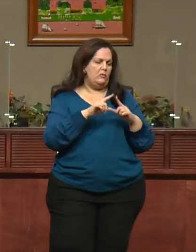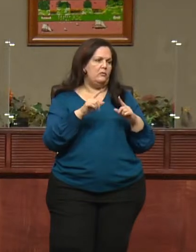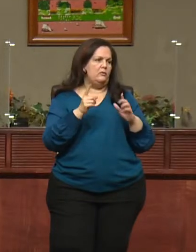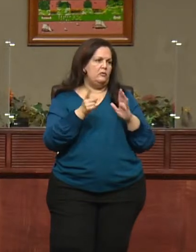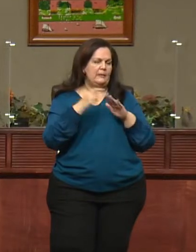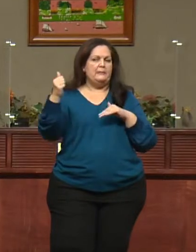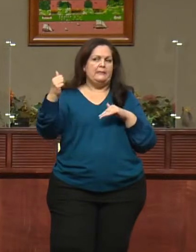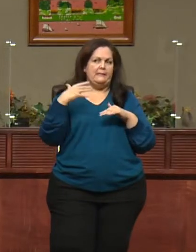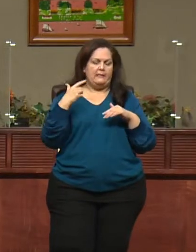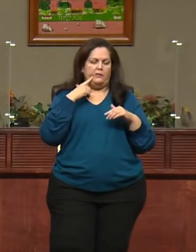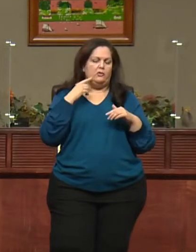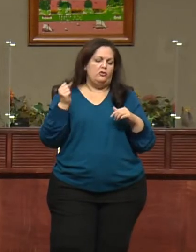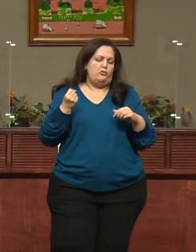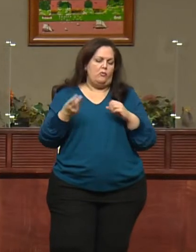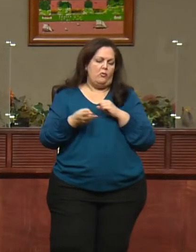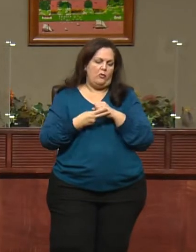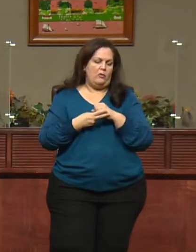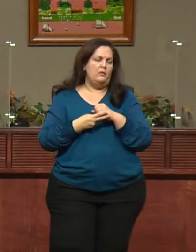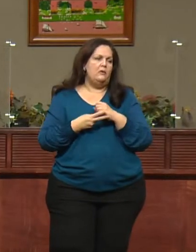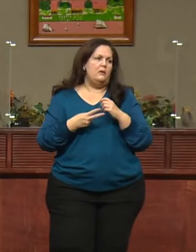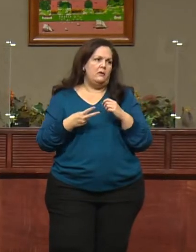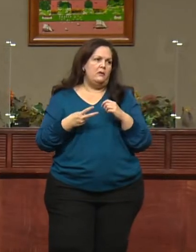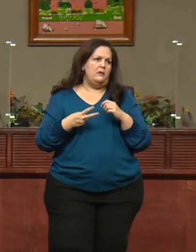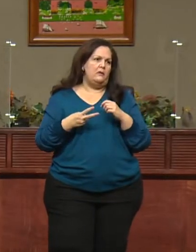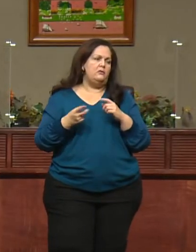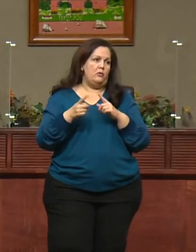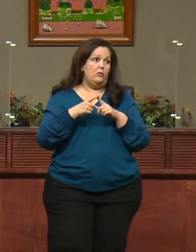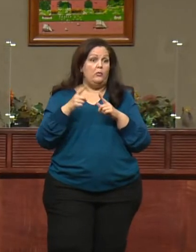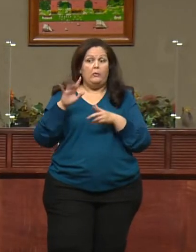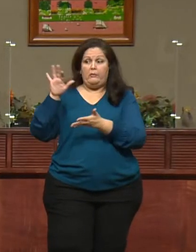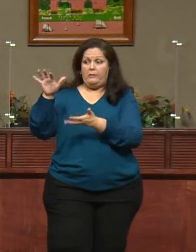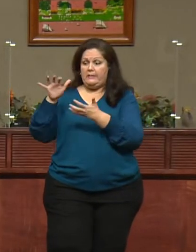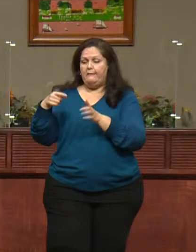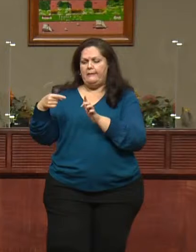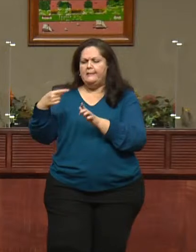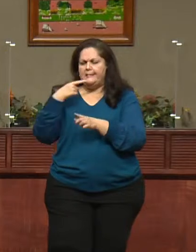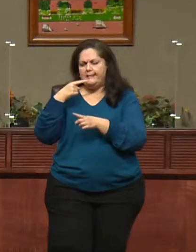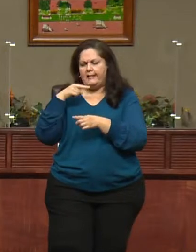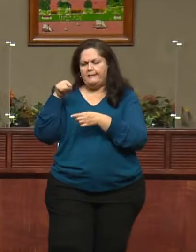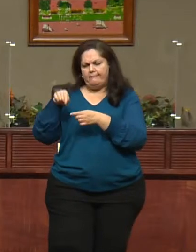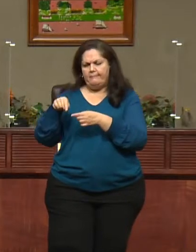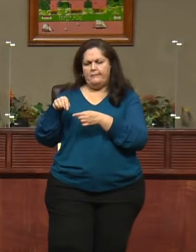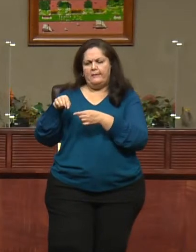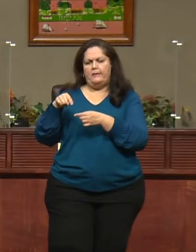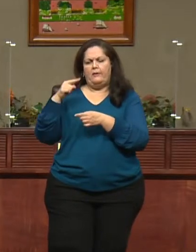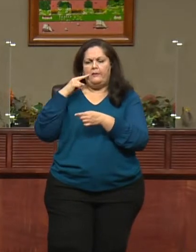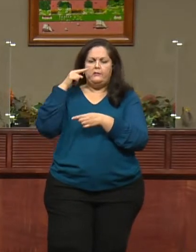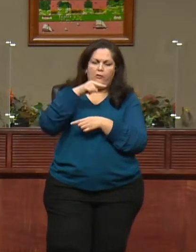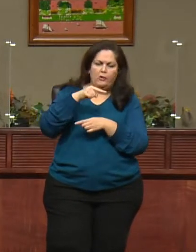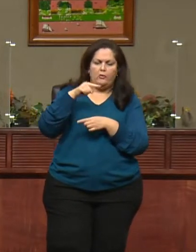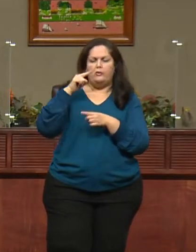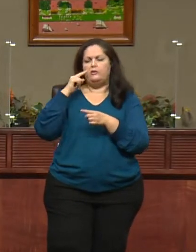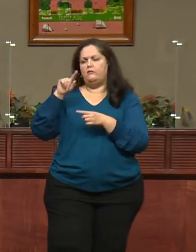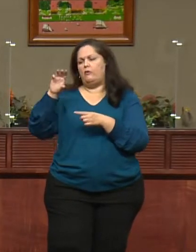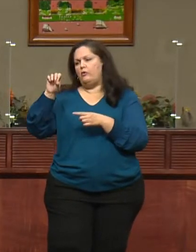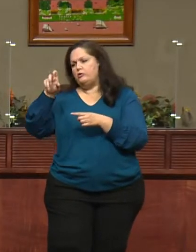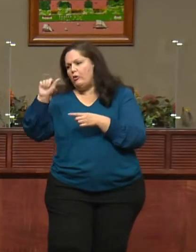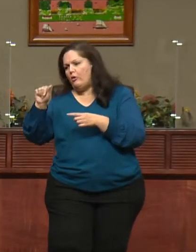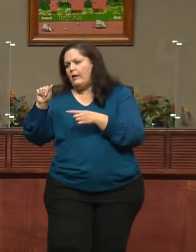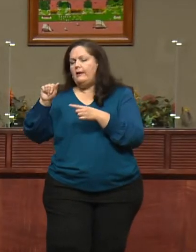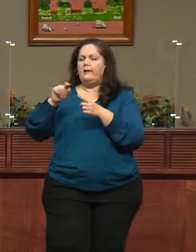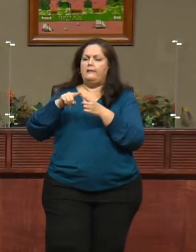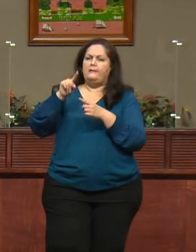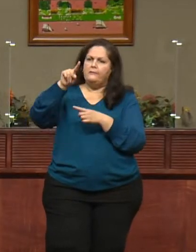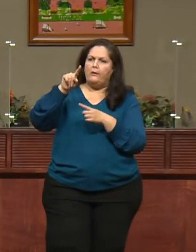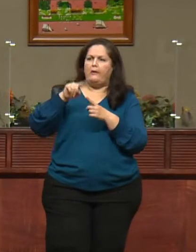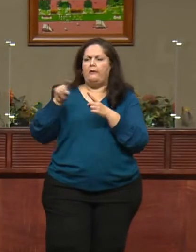So with that, we always will receive an indication with the shipment. This is for you, this is for Osceola, this is